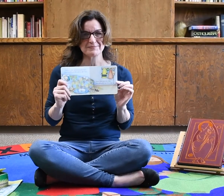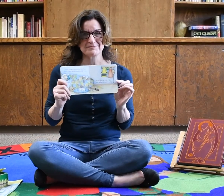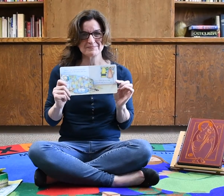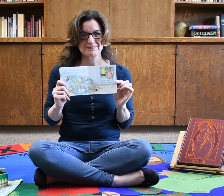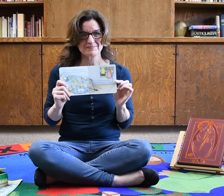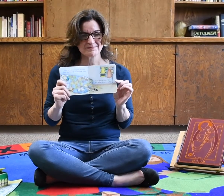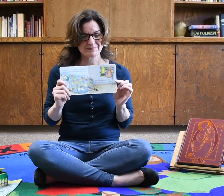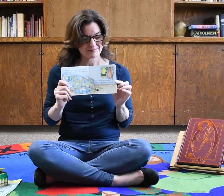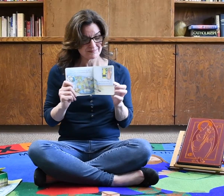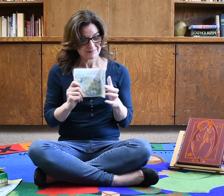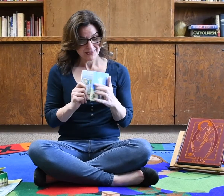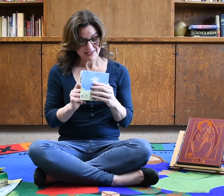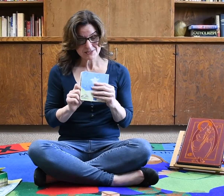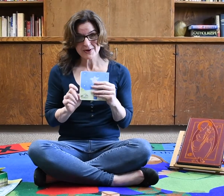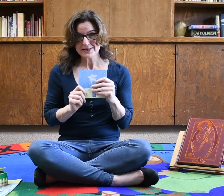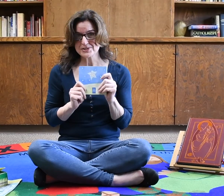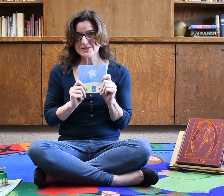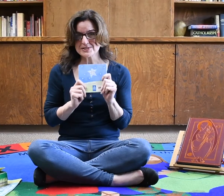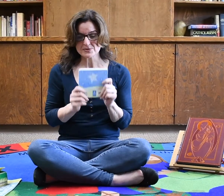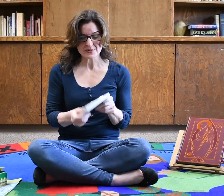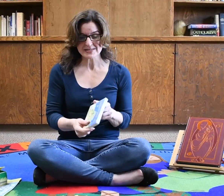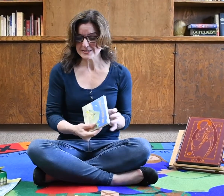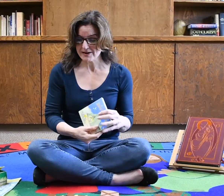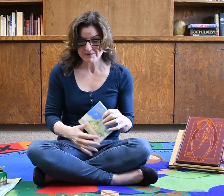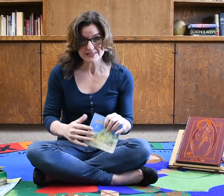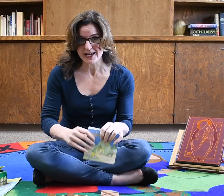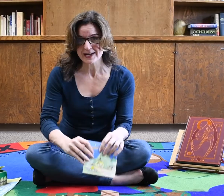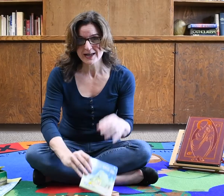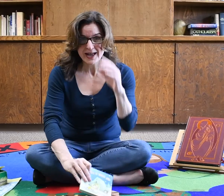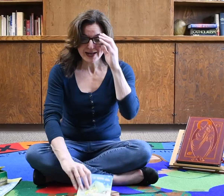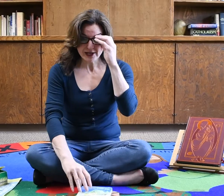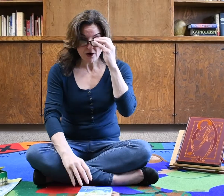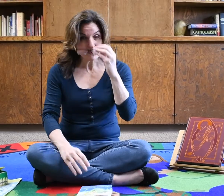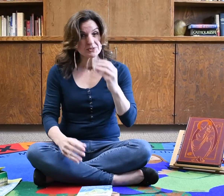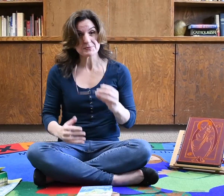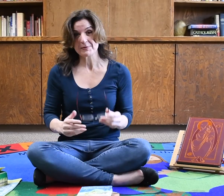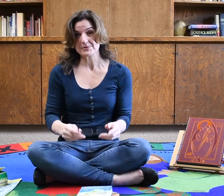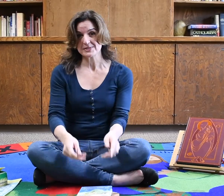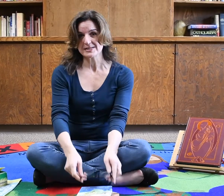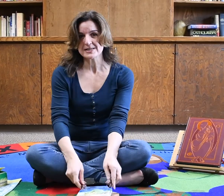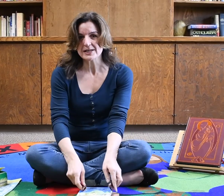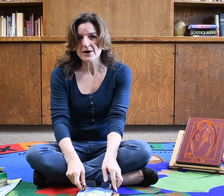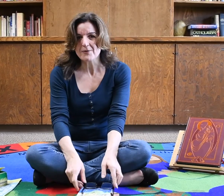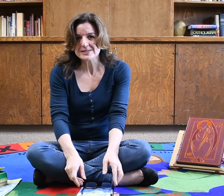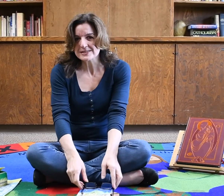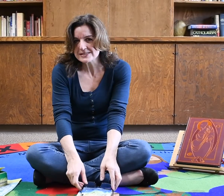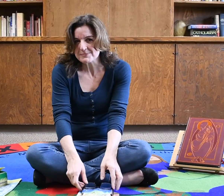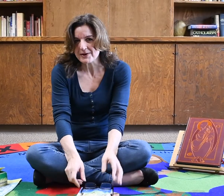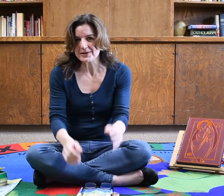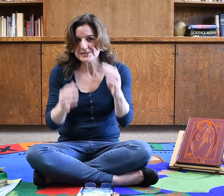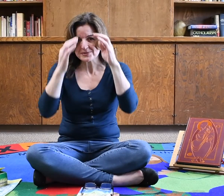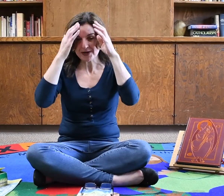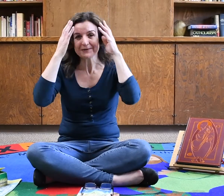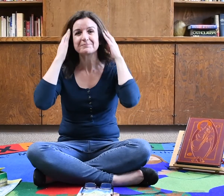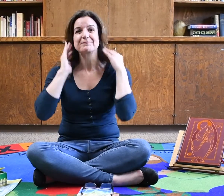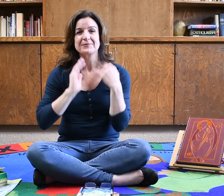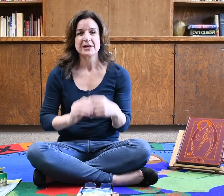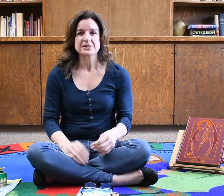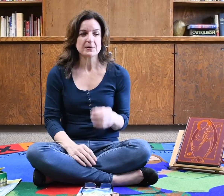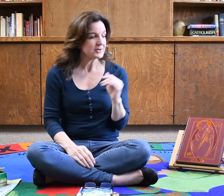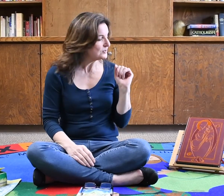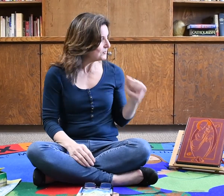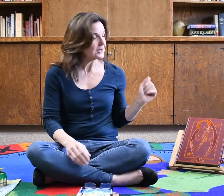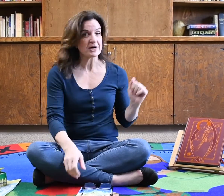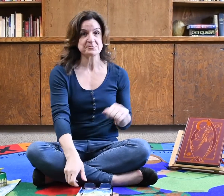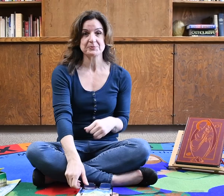day. And that's right, Jesus is with us every day, and he always remembers us, and he always thinks about us, right?